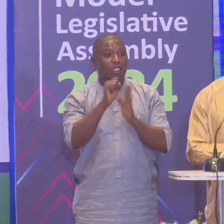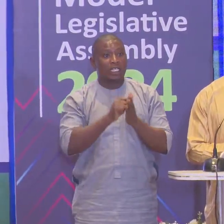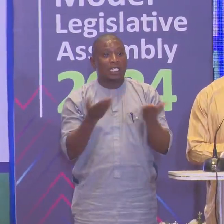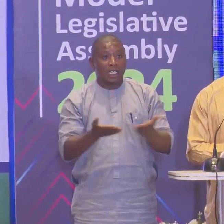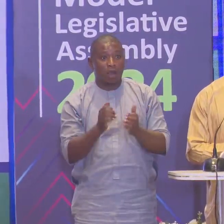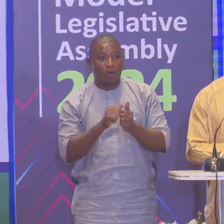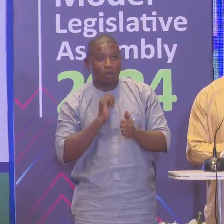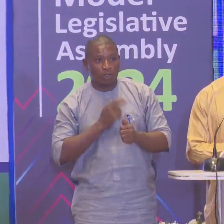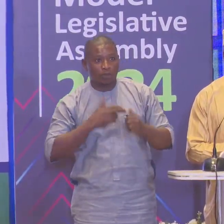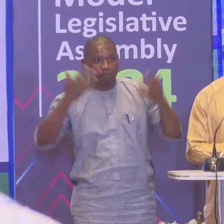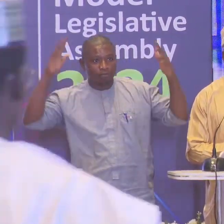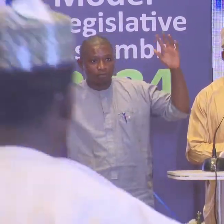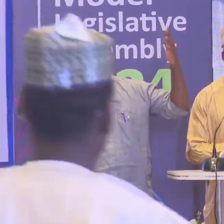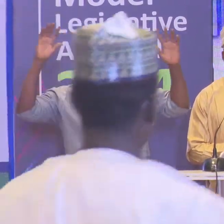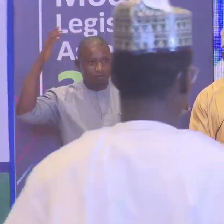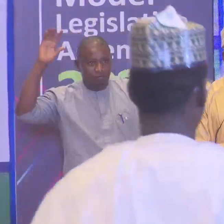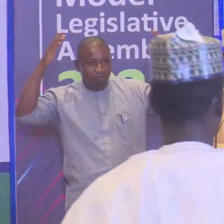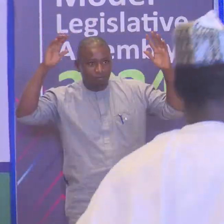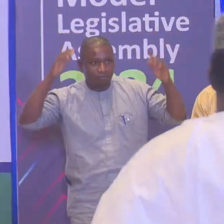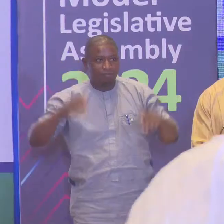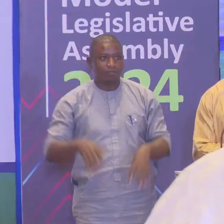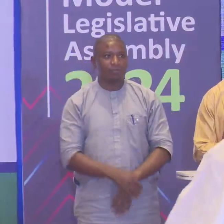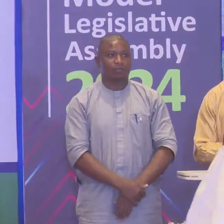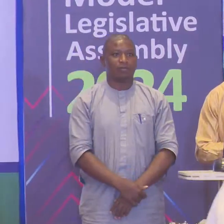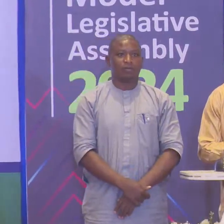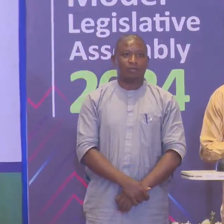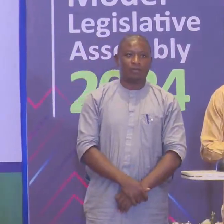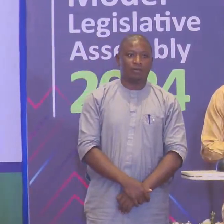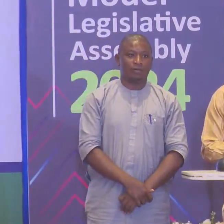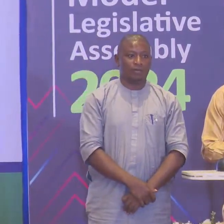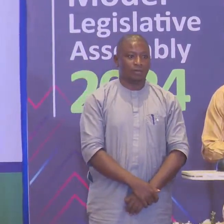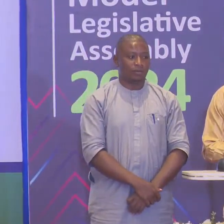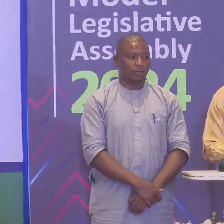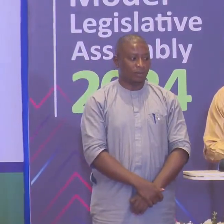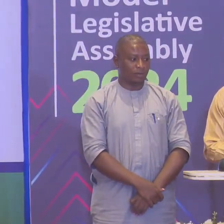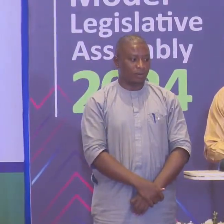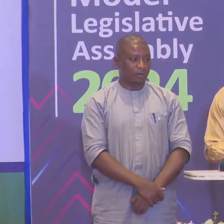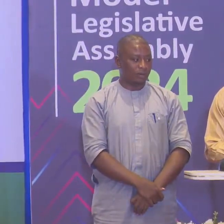Honorable Osawuru Billy Adeswa.